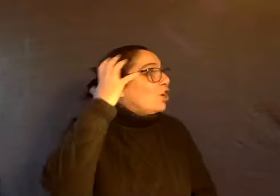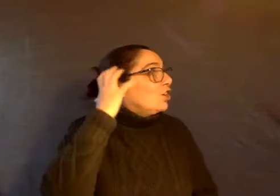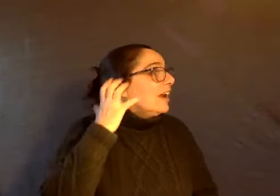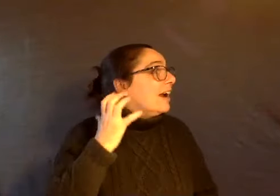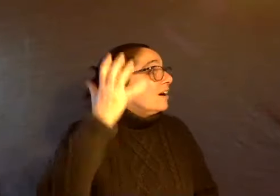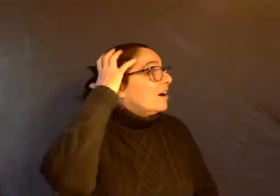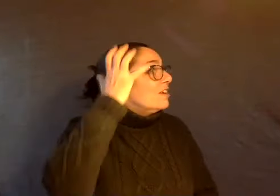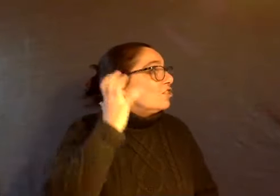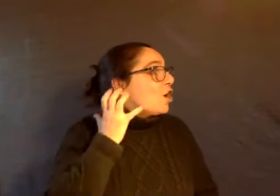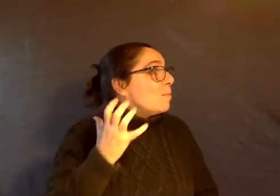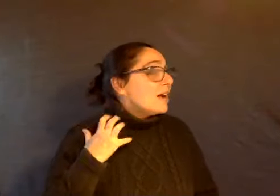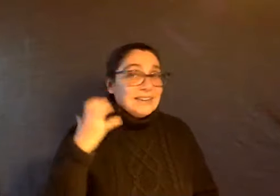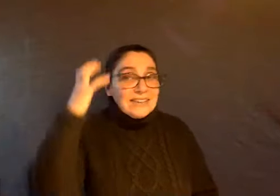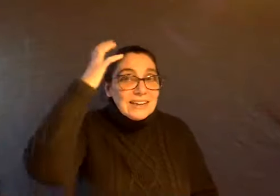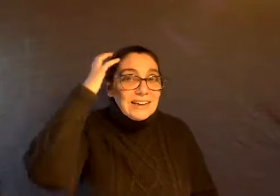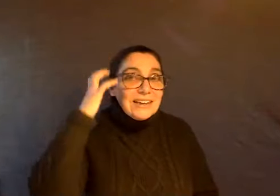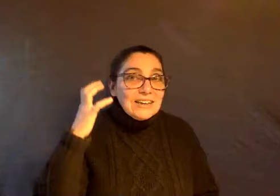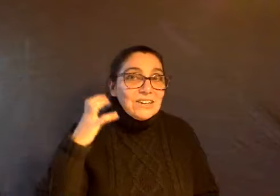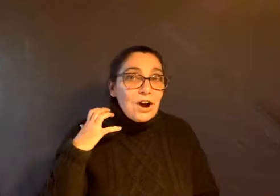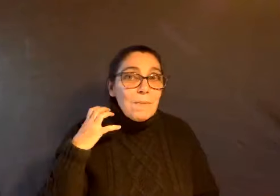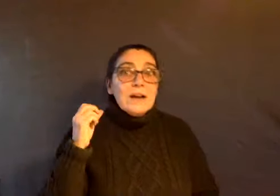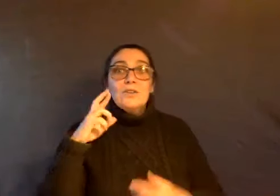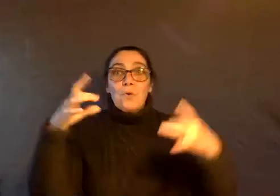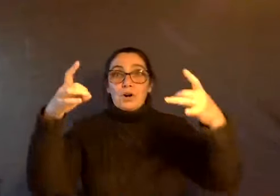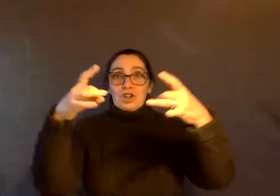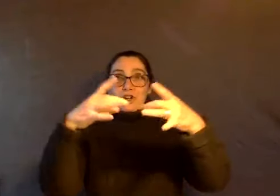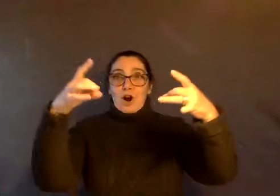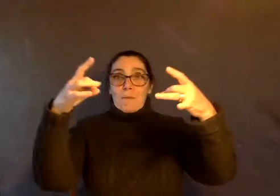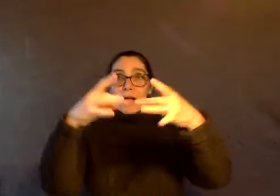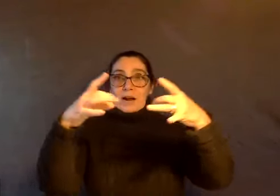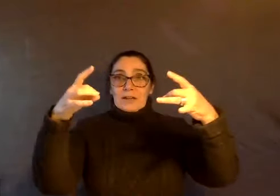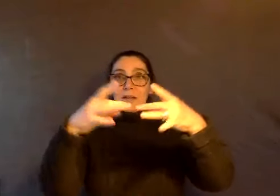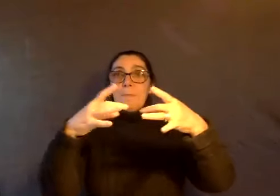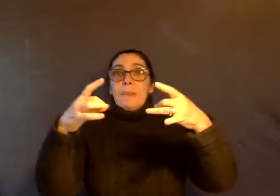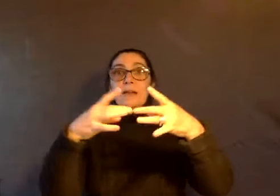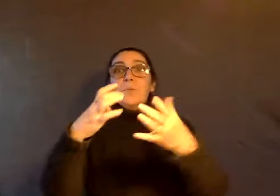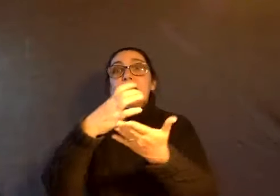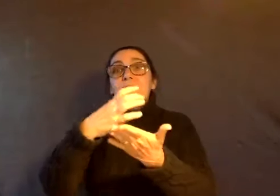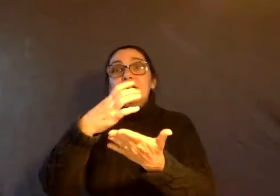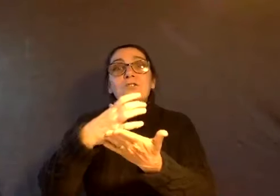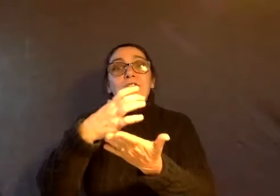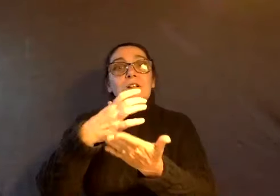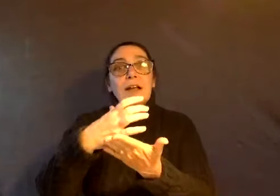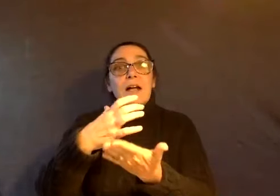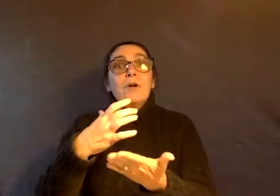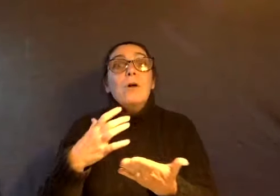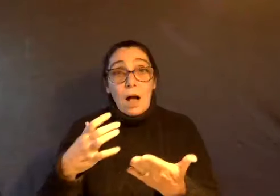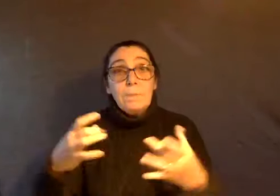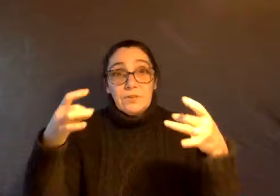curly hair. Starbucks, Mhm. Starbucks or Starbucks. That's what it used to look like on the old cups.